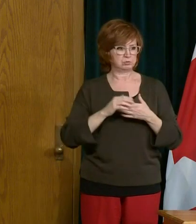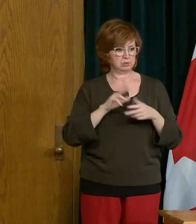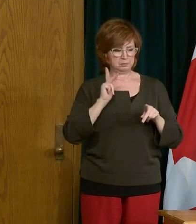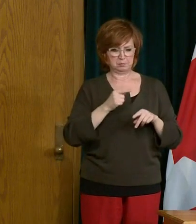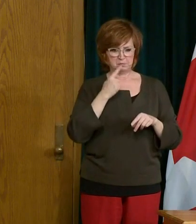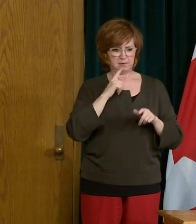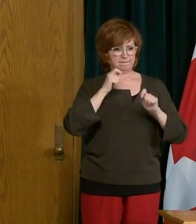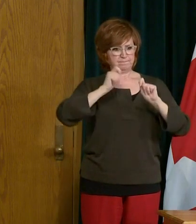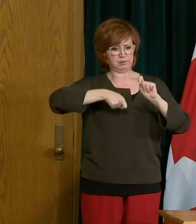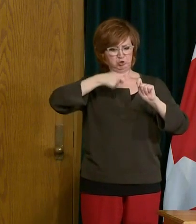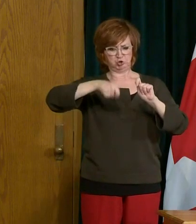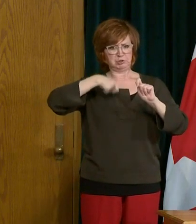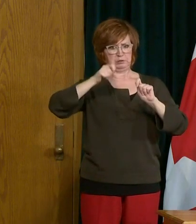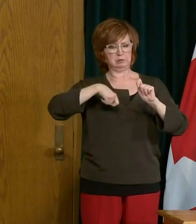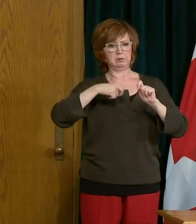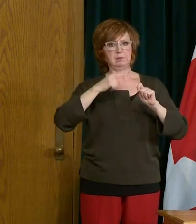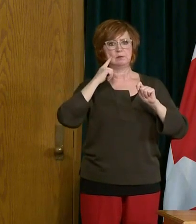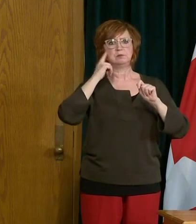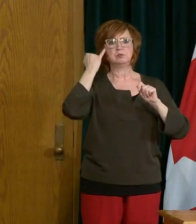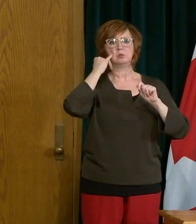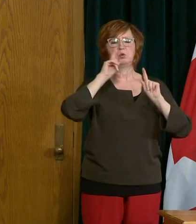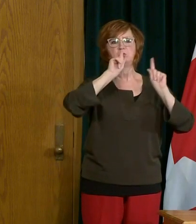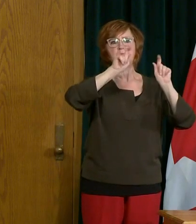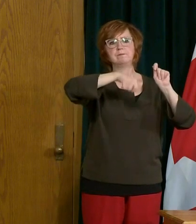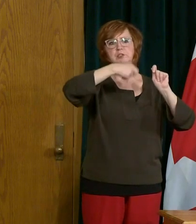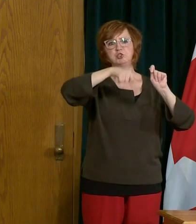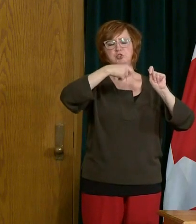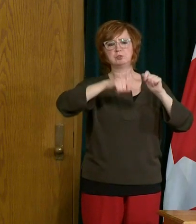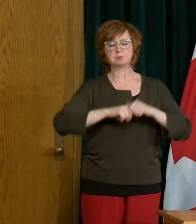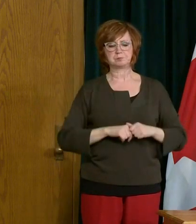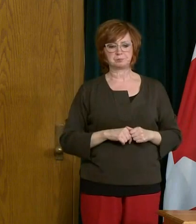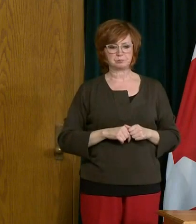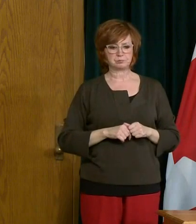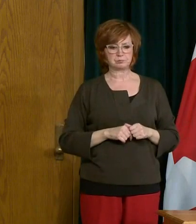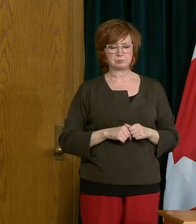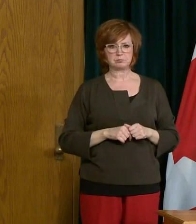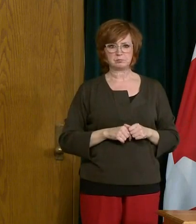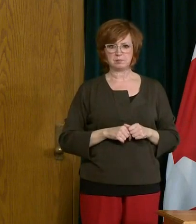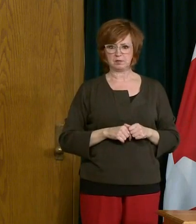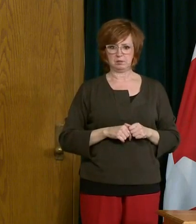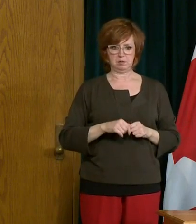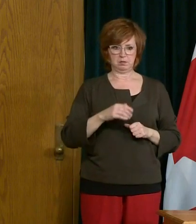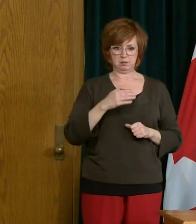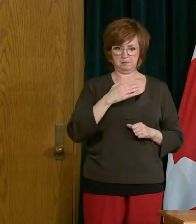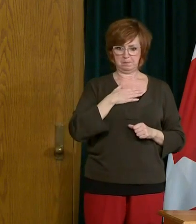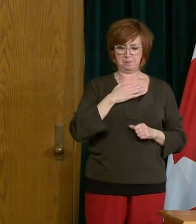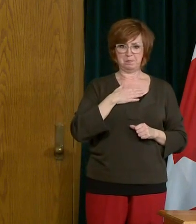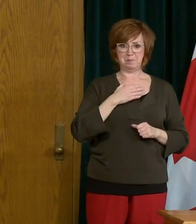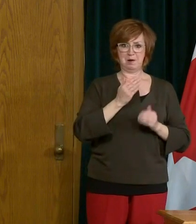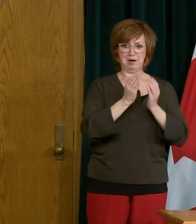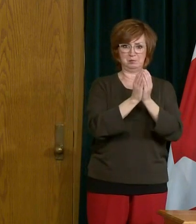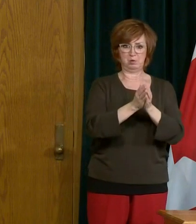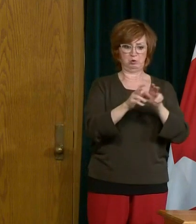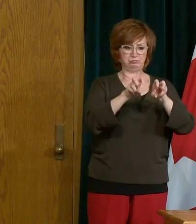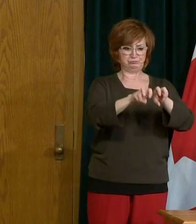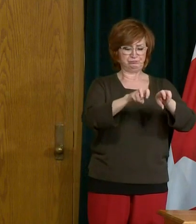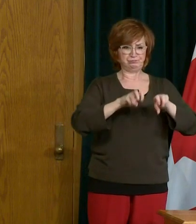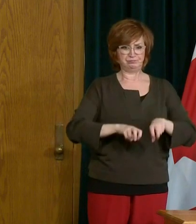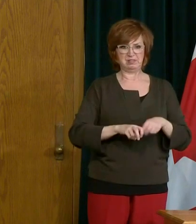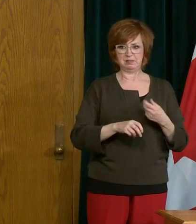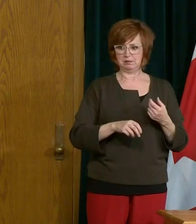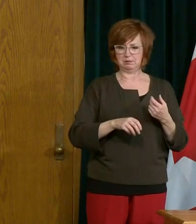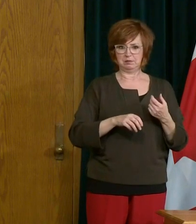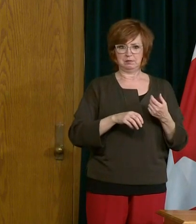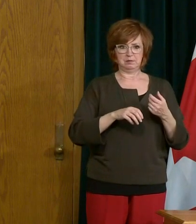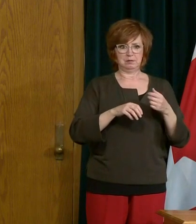be necessary to have someone only from your household on the boat, understanding that you can